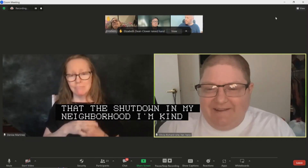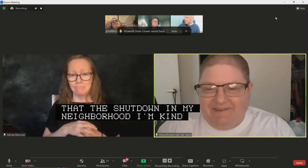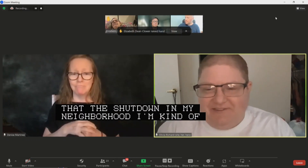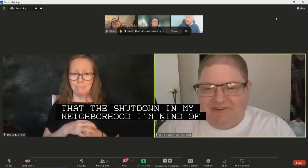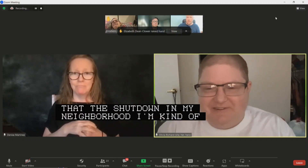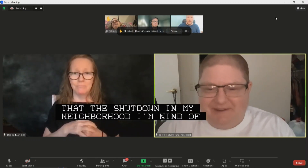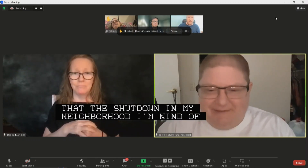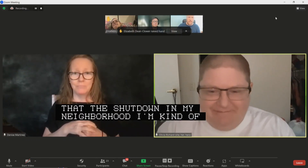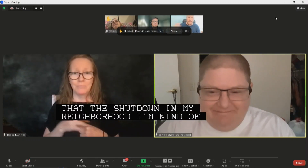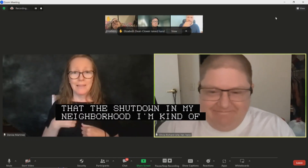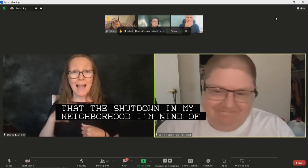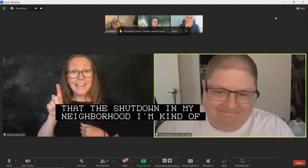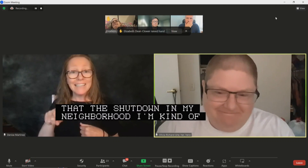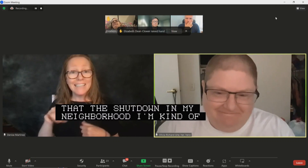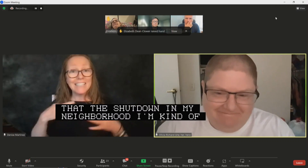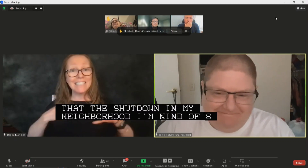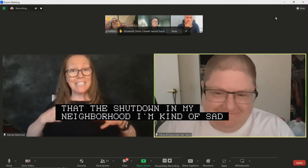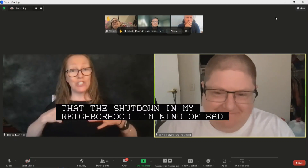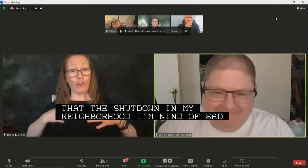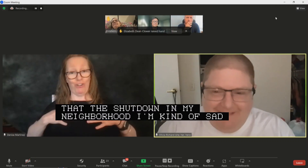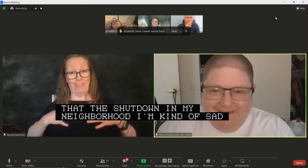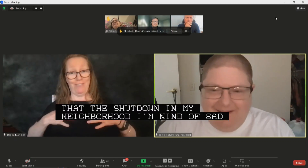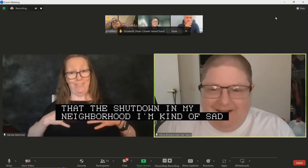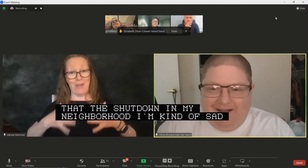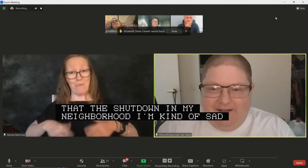I need a t-shirt though.